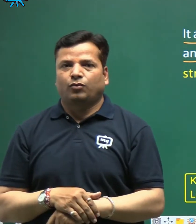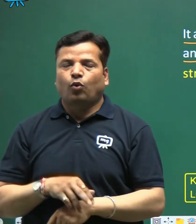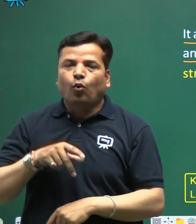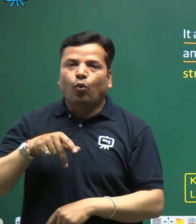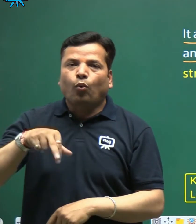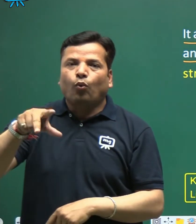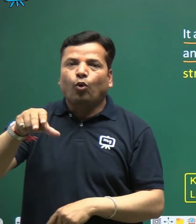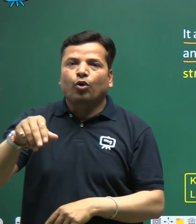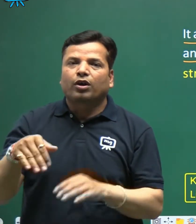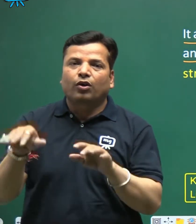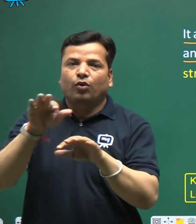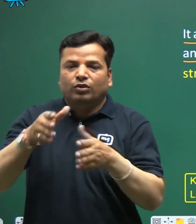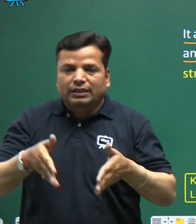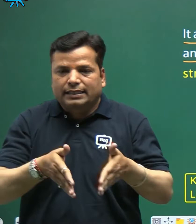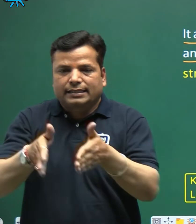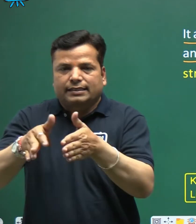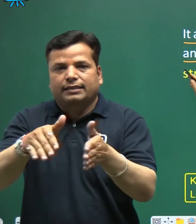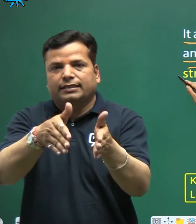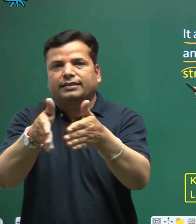walking on the streets.